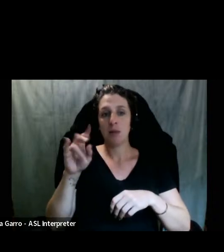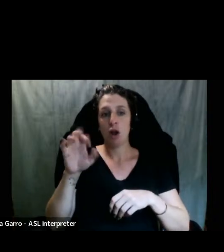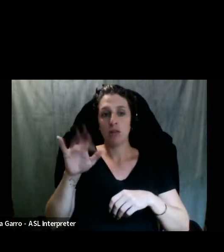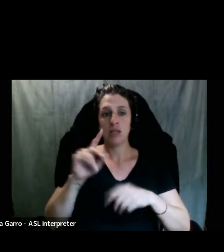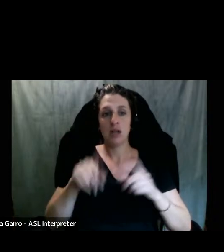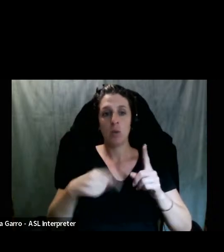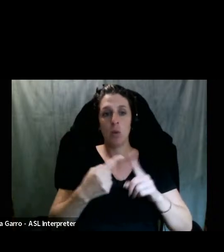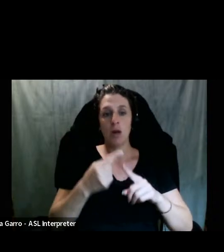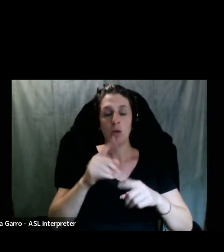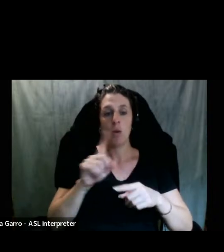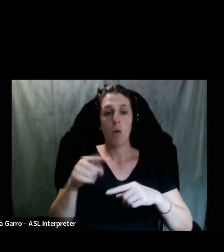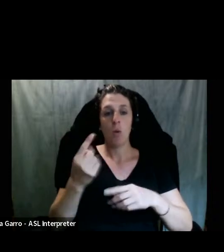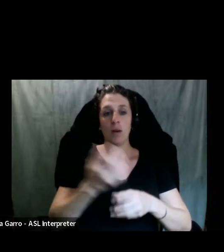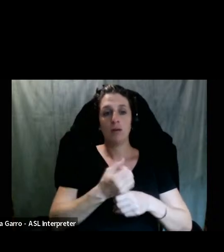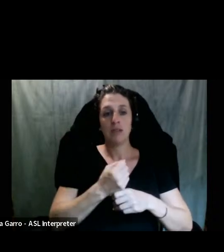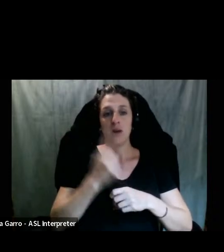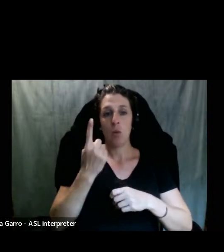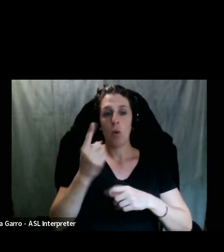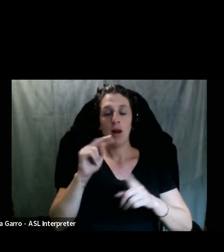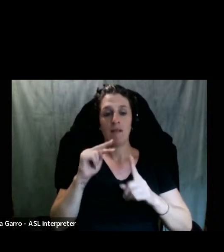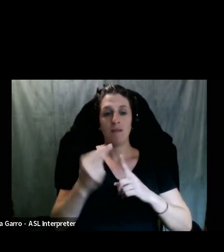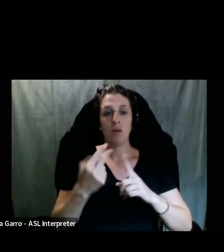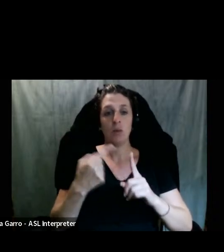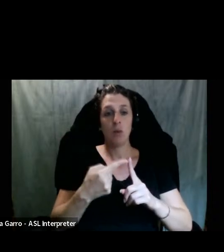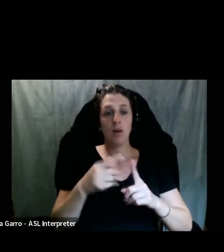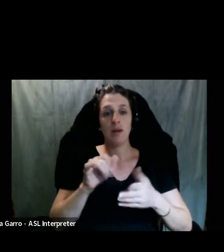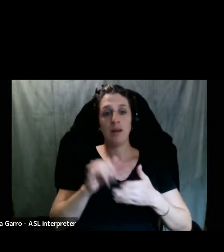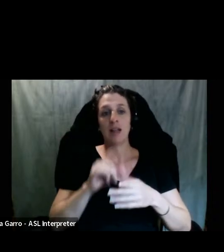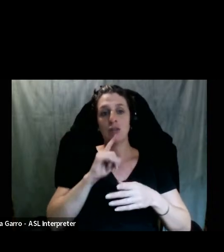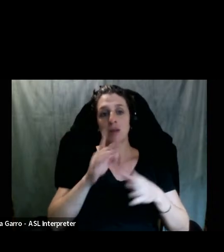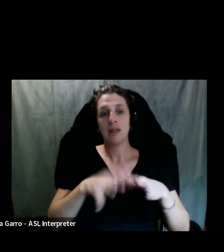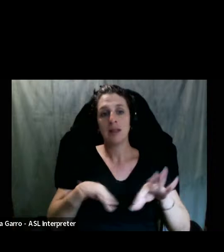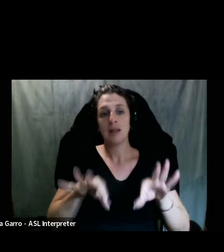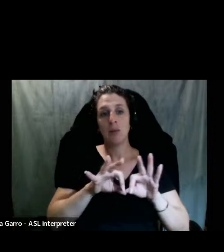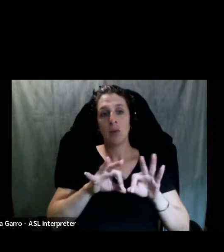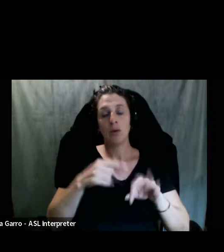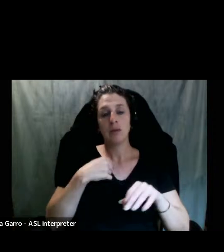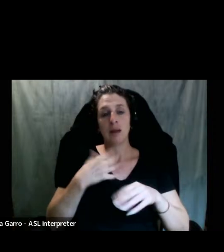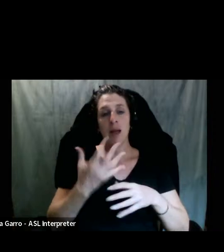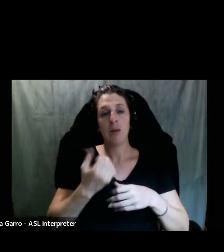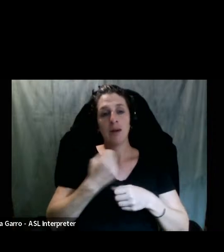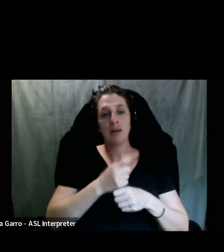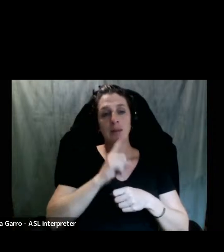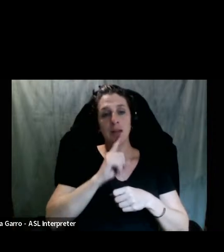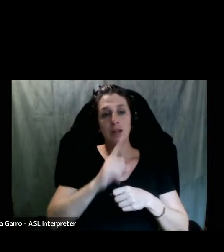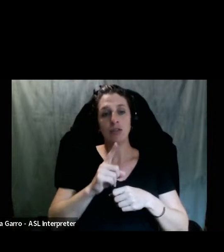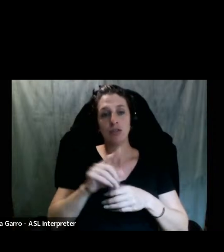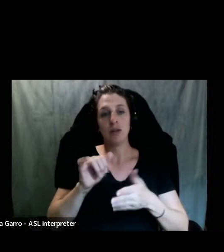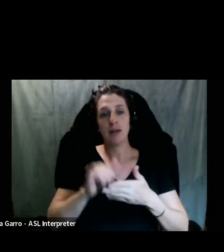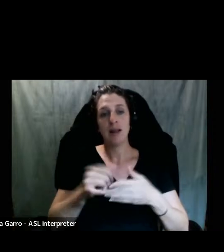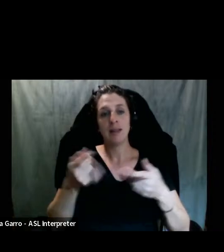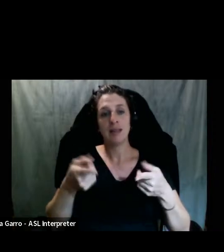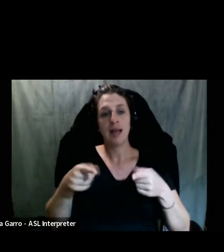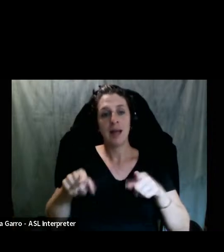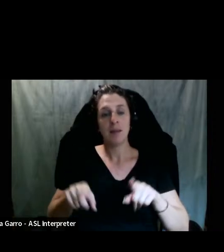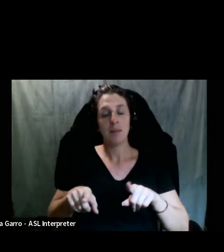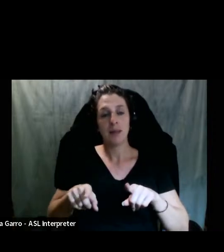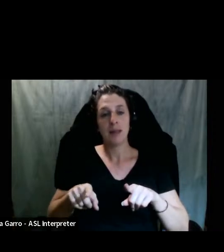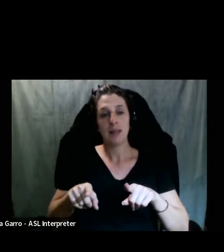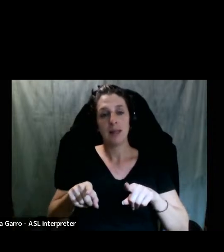one viewpoint. So that's really important to me, and I want to make sure that that's happening.